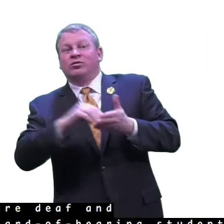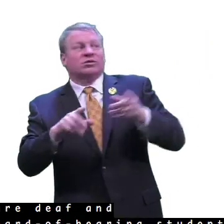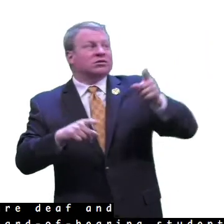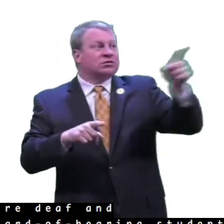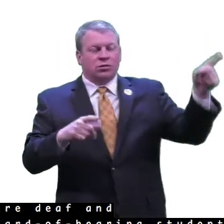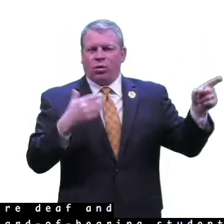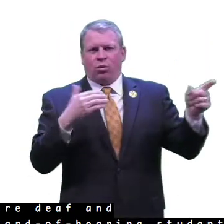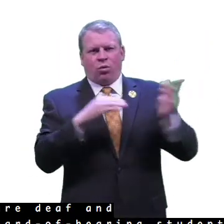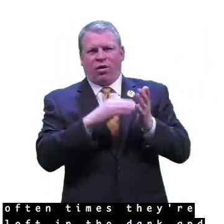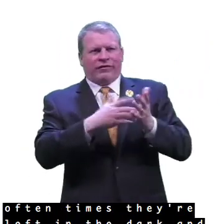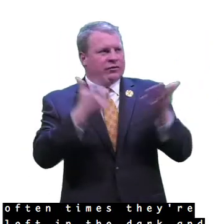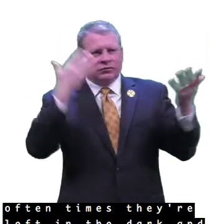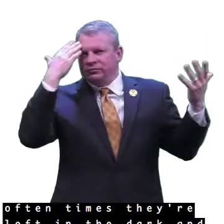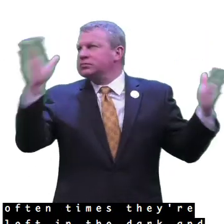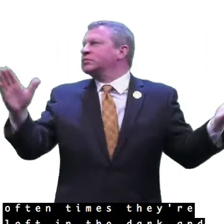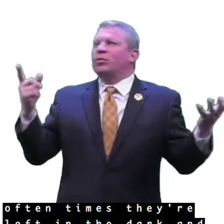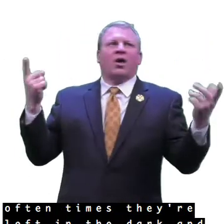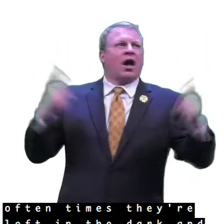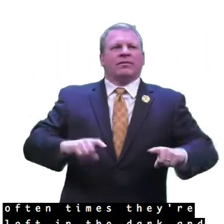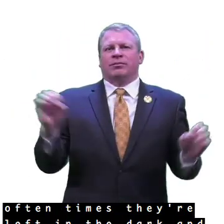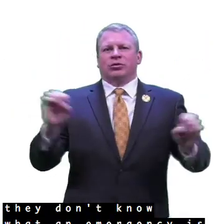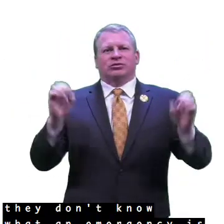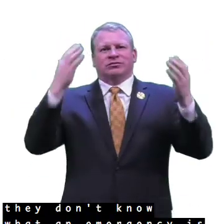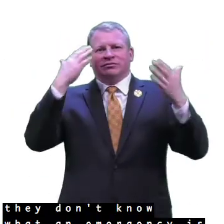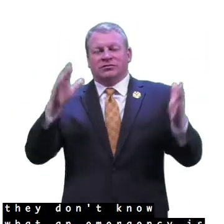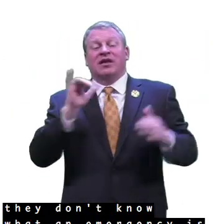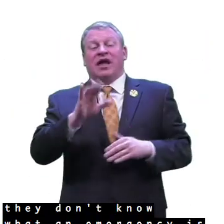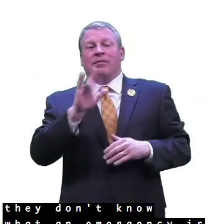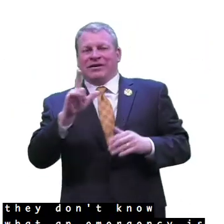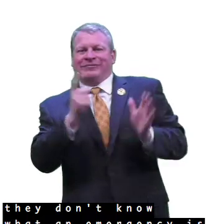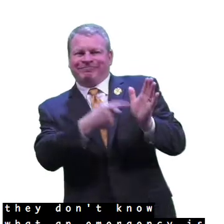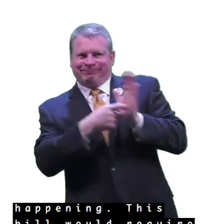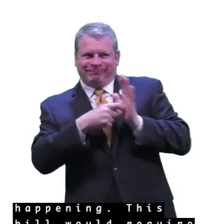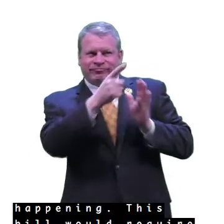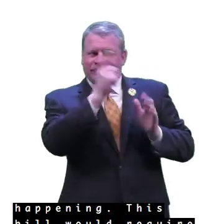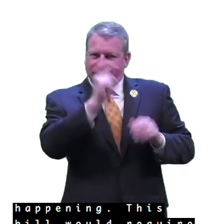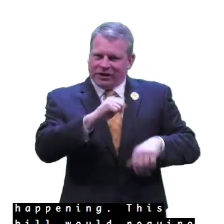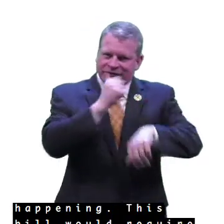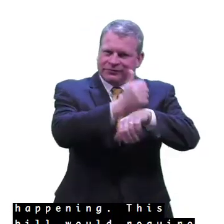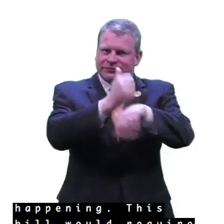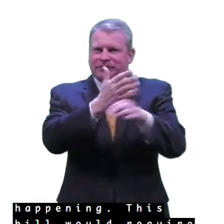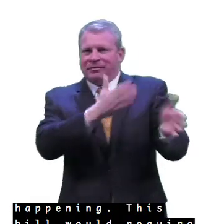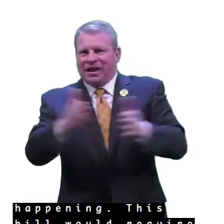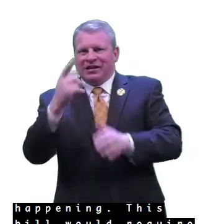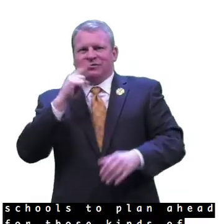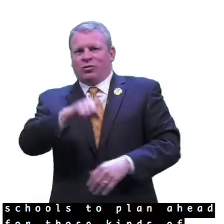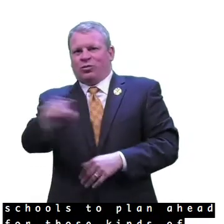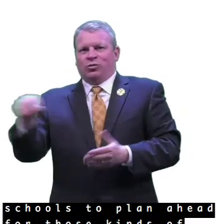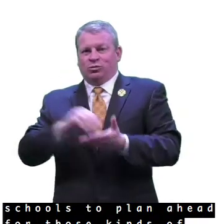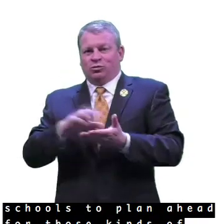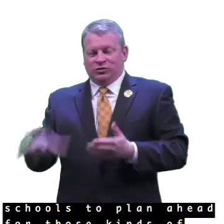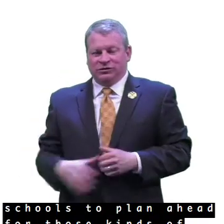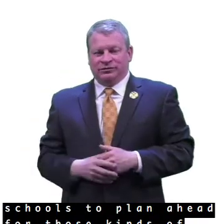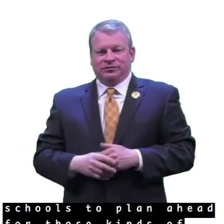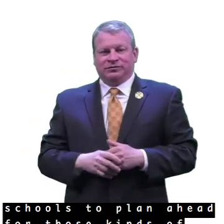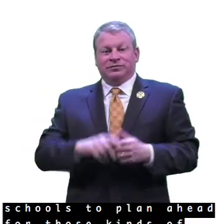hard of hearing students, oftentimes they're left in the dark and they don't know when an emergency is happening. This bill would require schools to plan